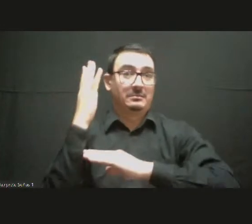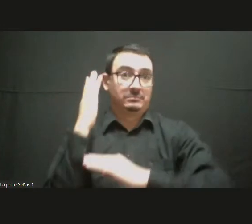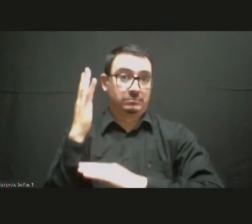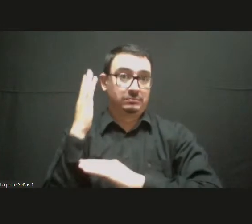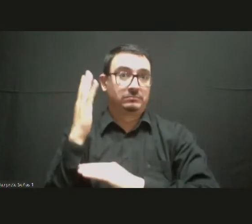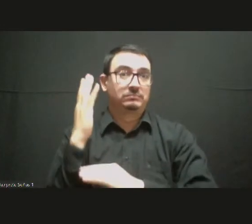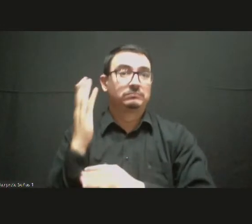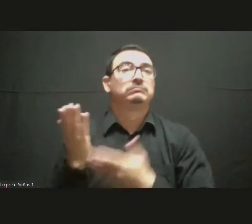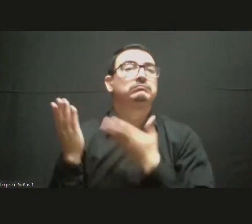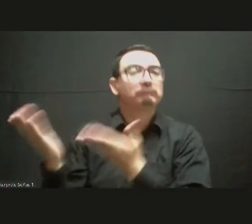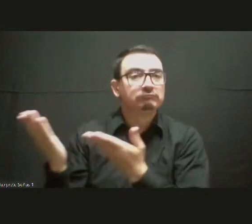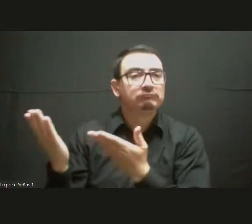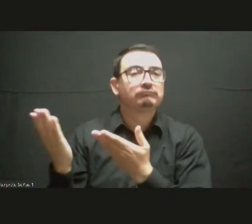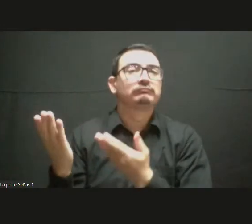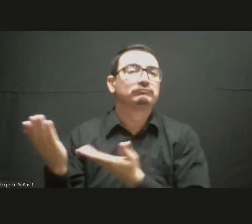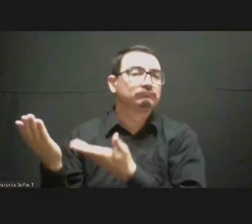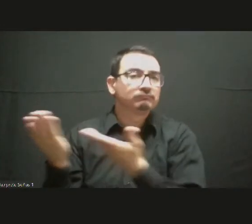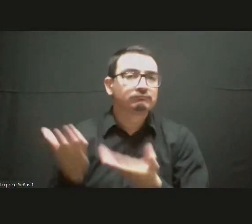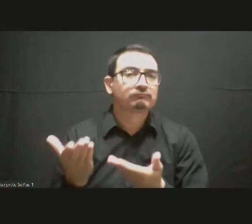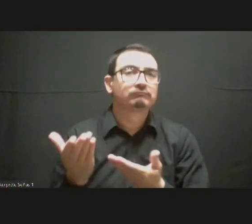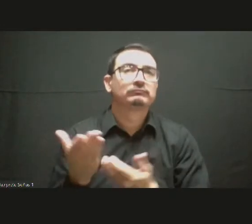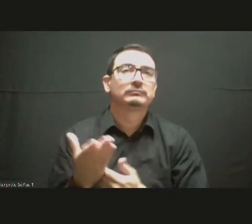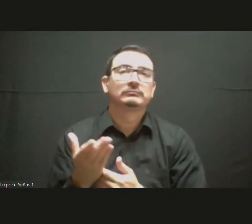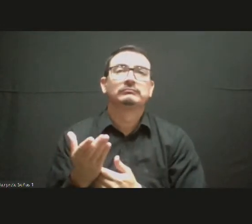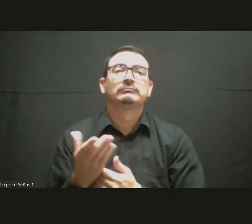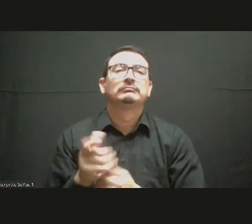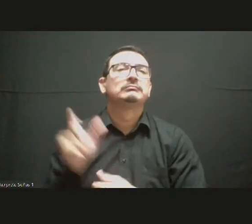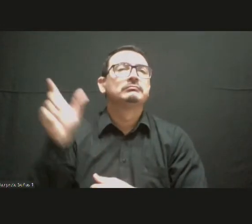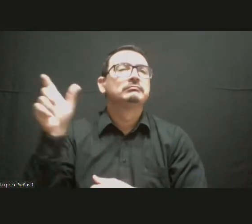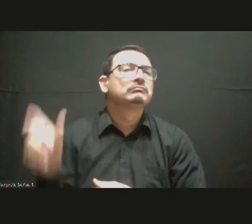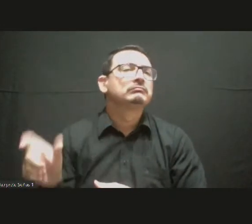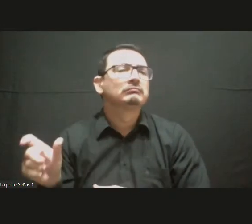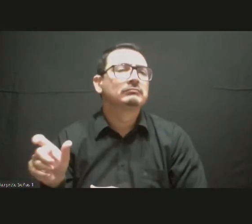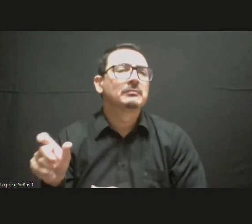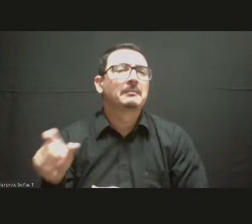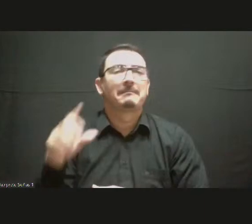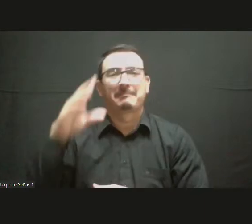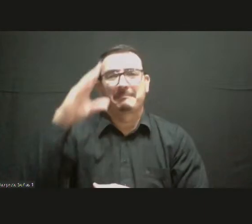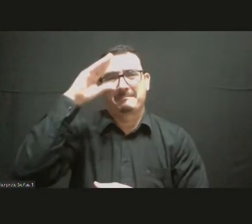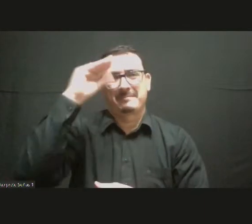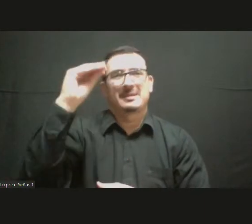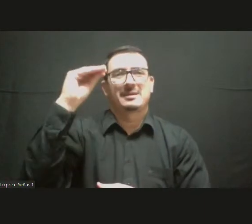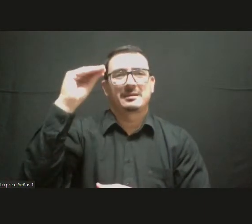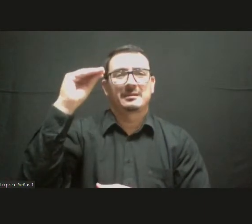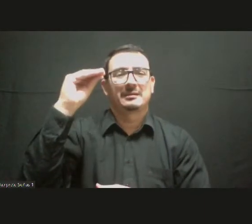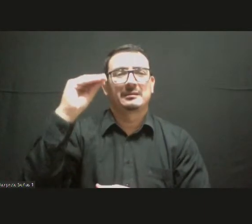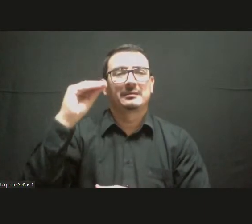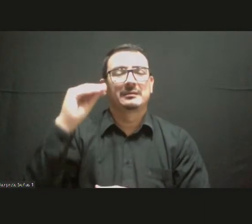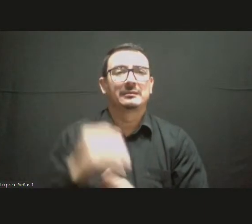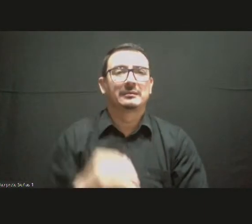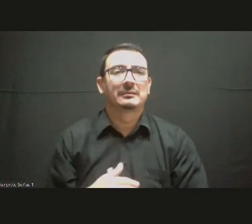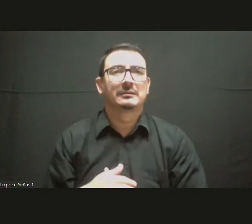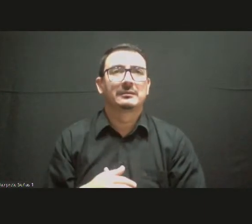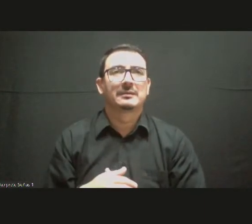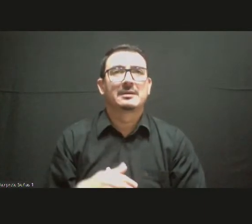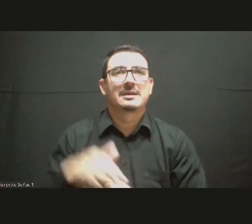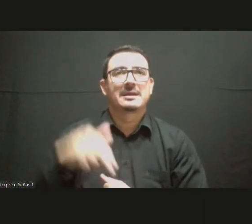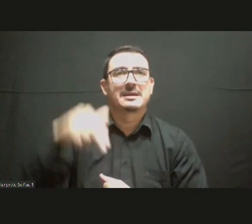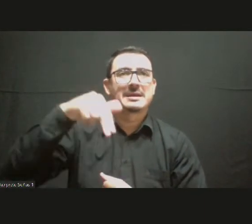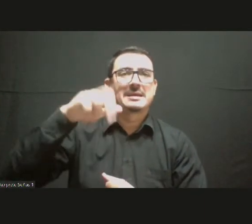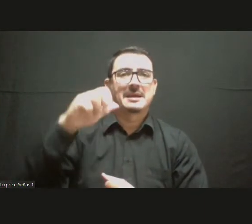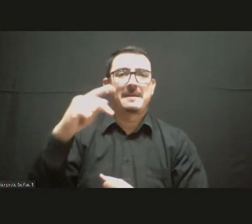to Mr. Next Juice, and he is from the World Tourism and Travel